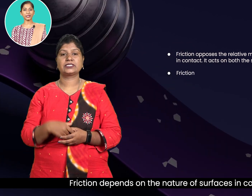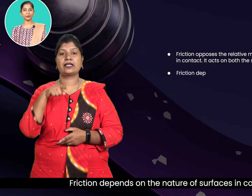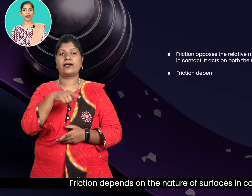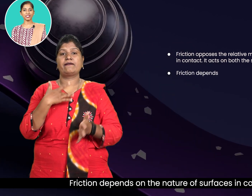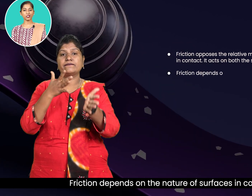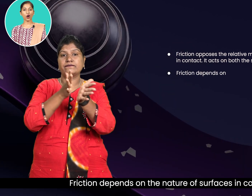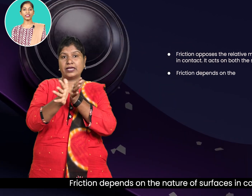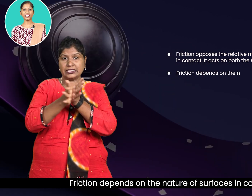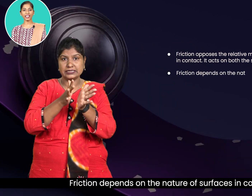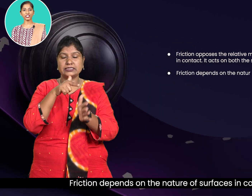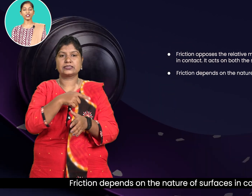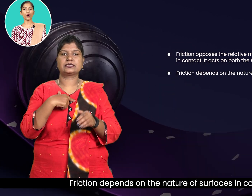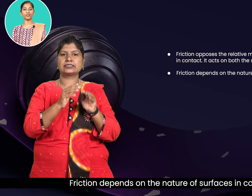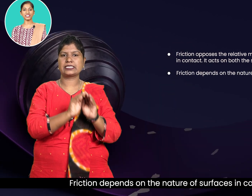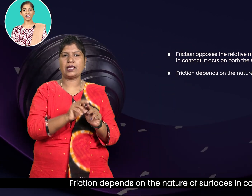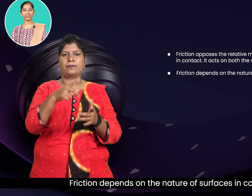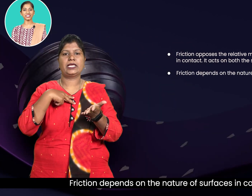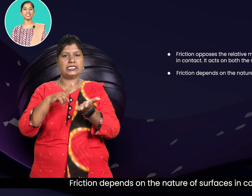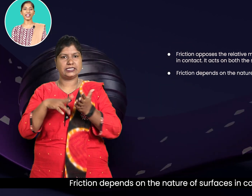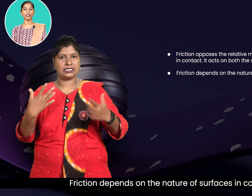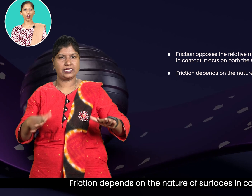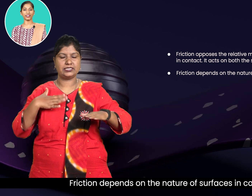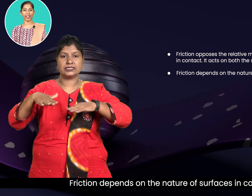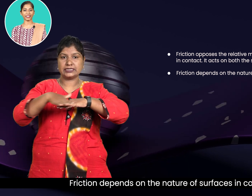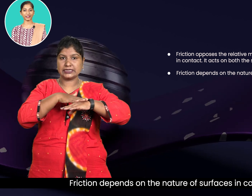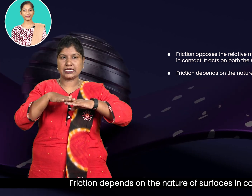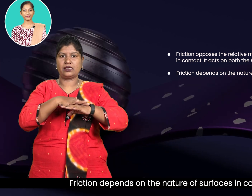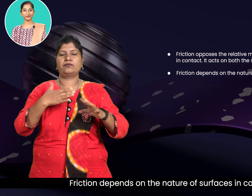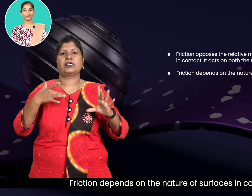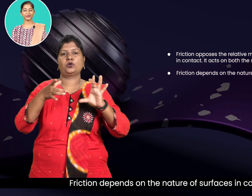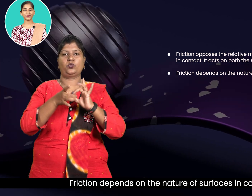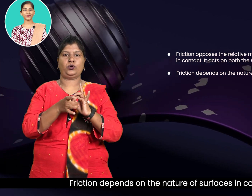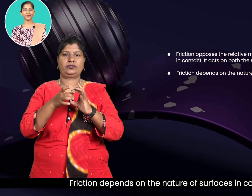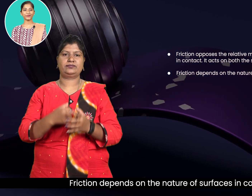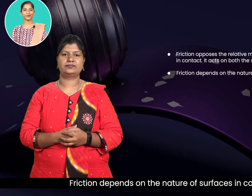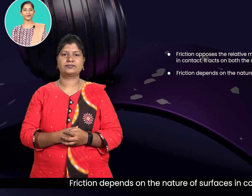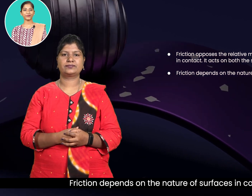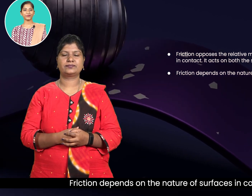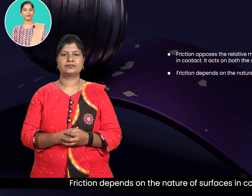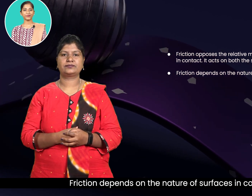Friction depends on the nature of the surfaces in contact.